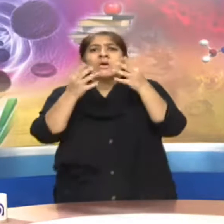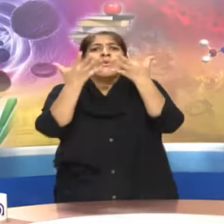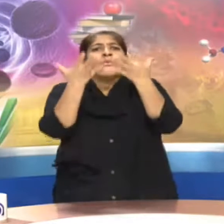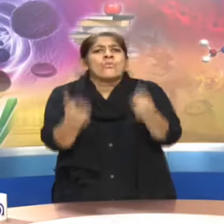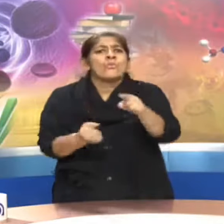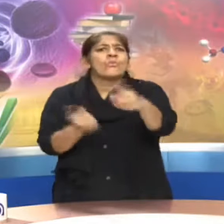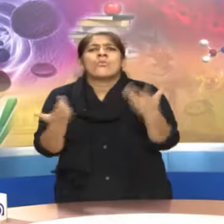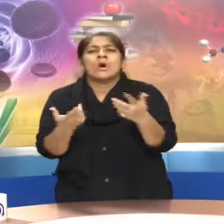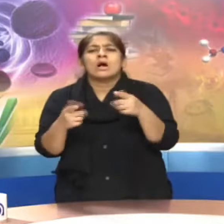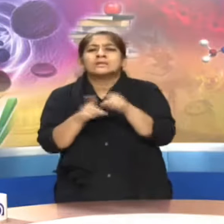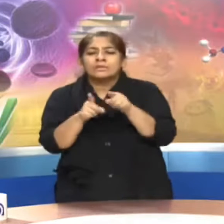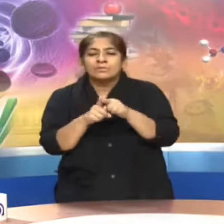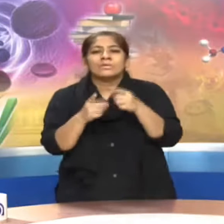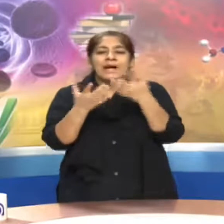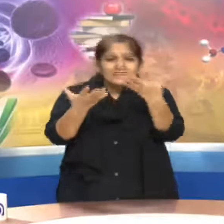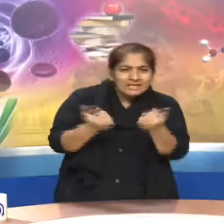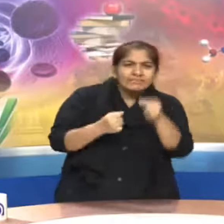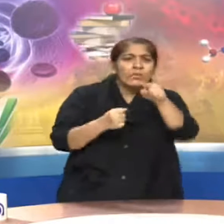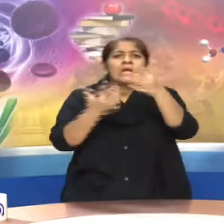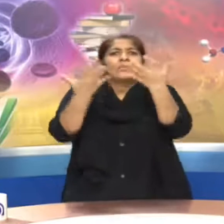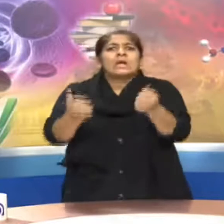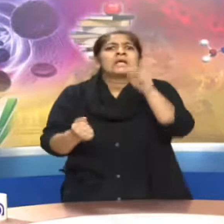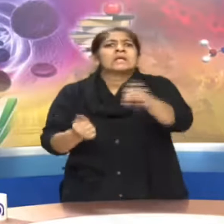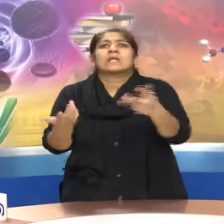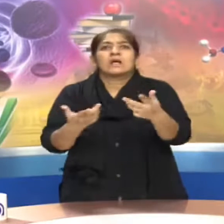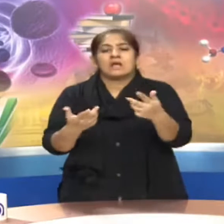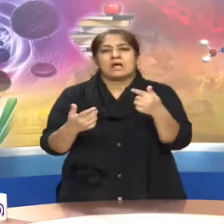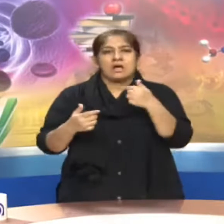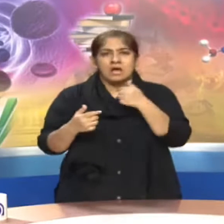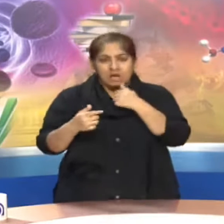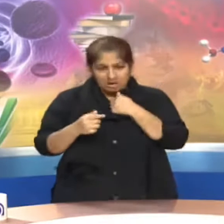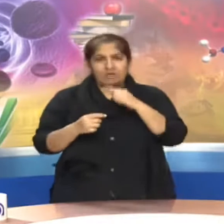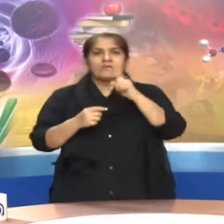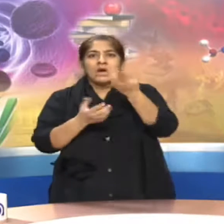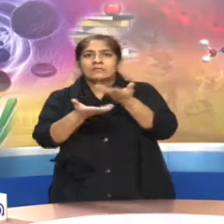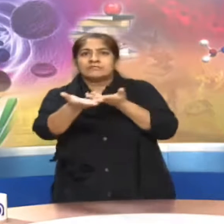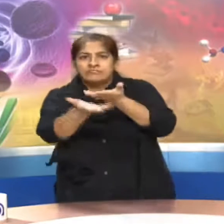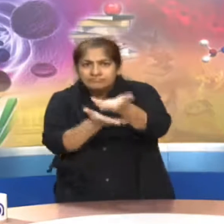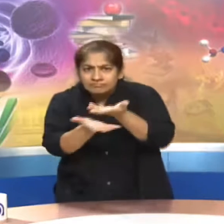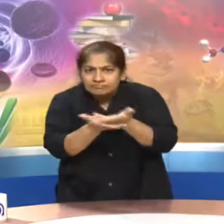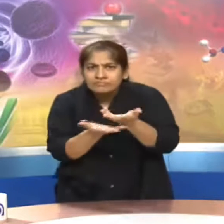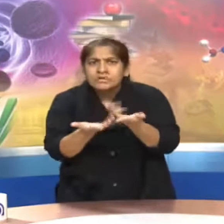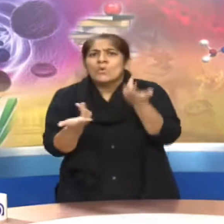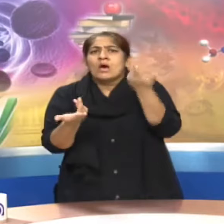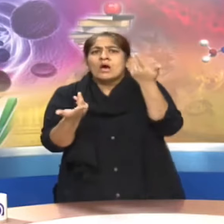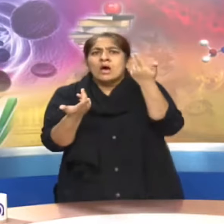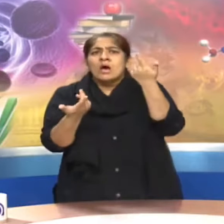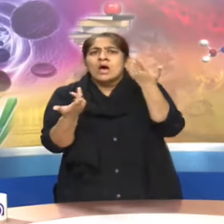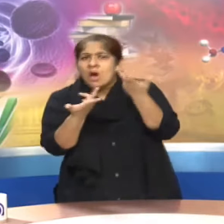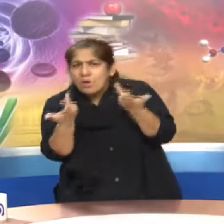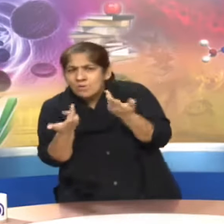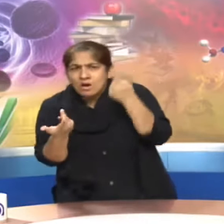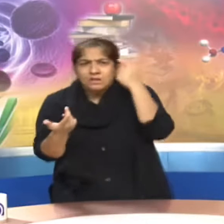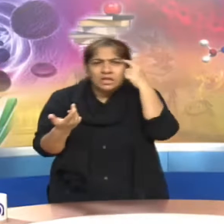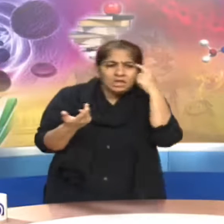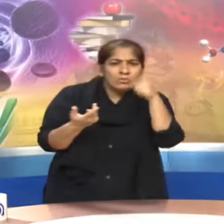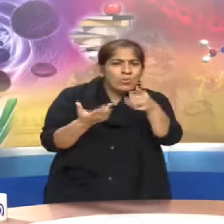sometimes there are people who want to receive some information.